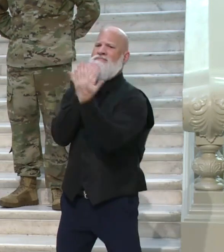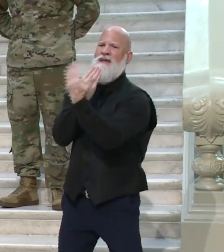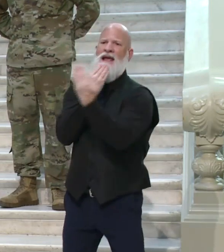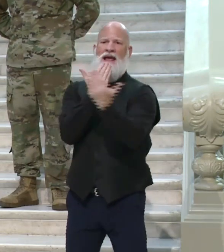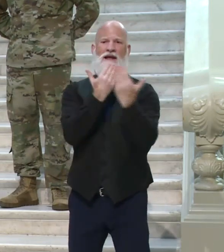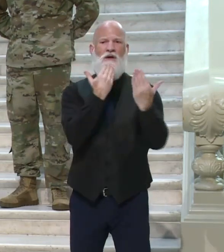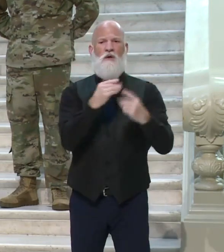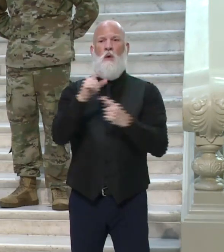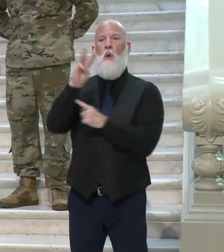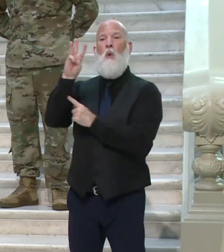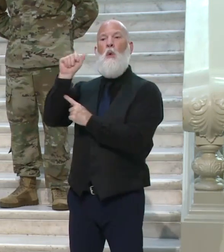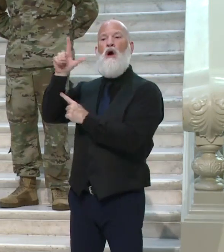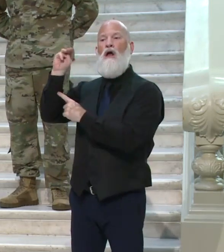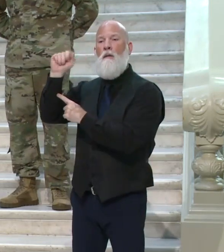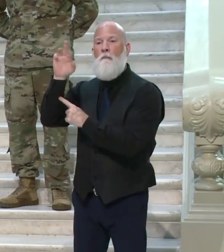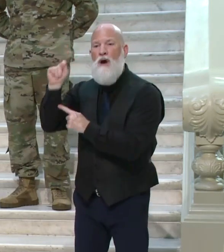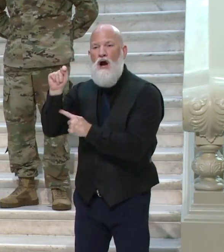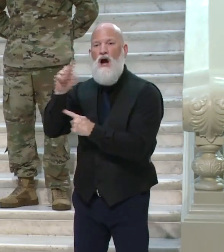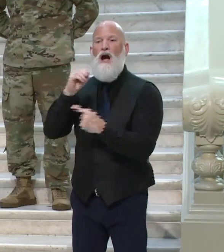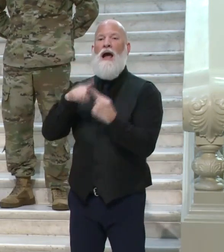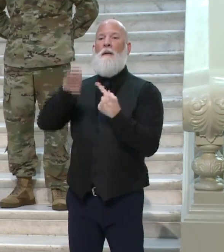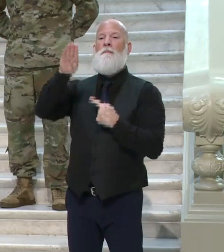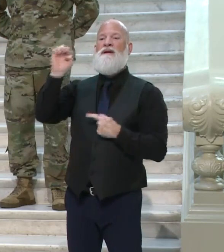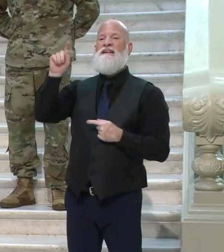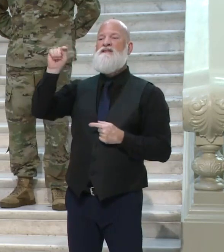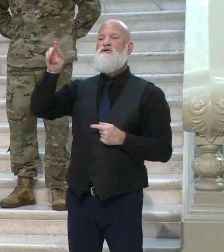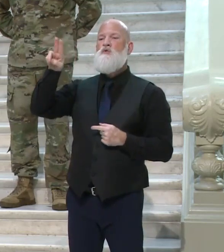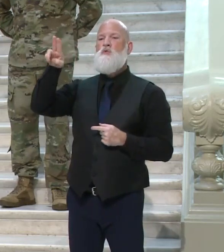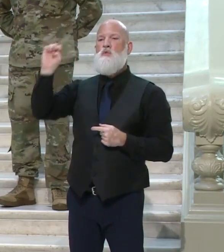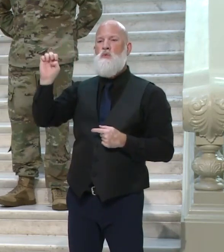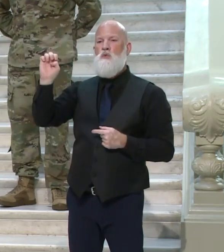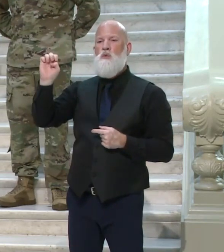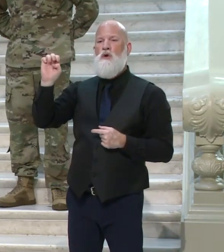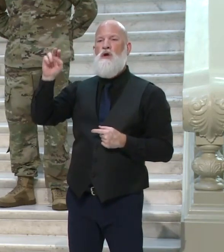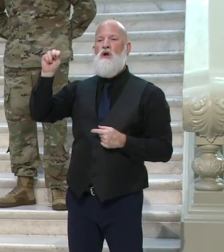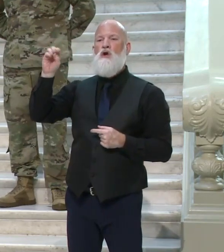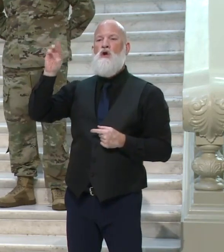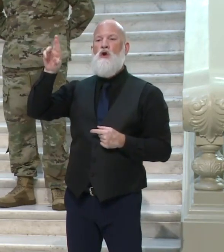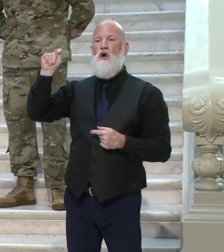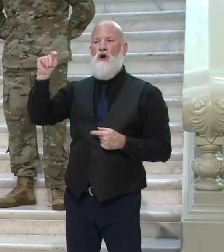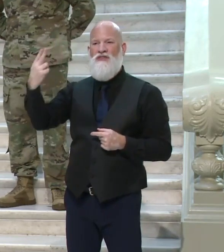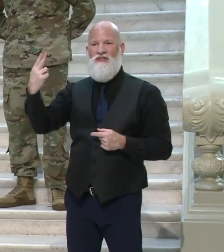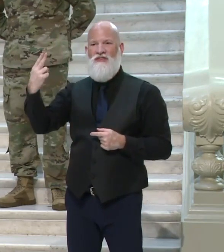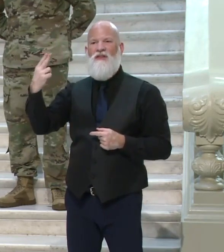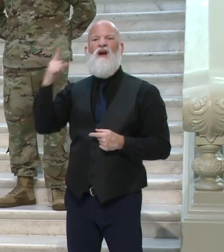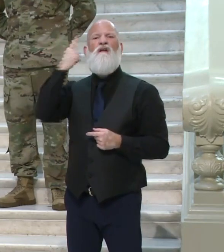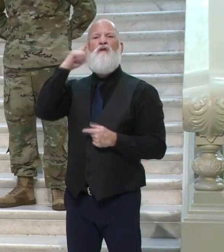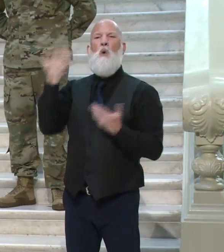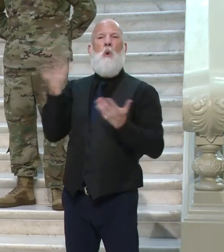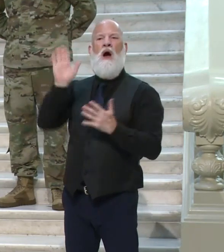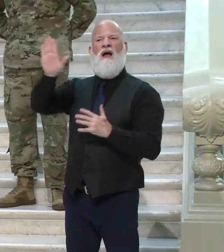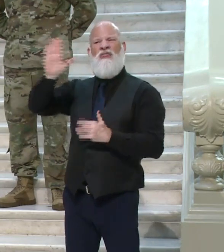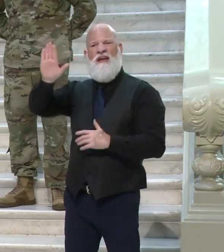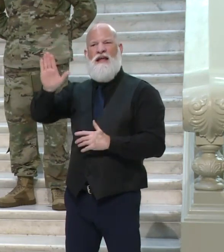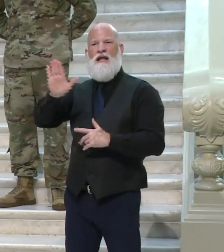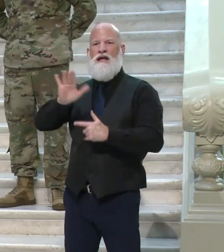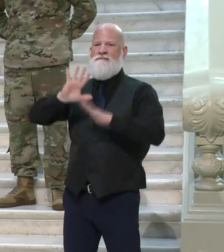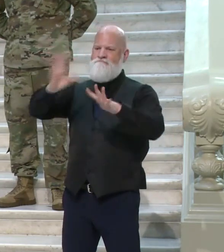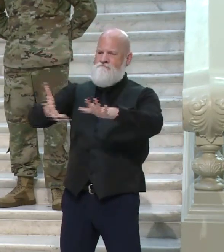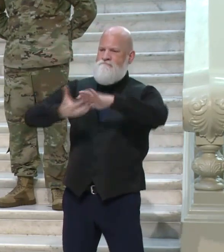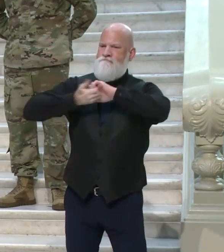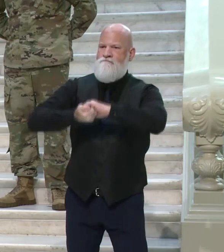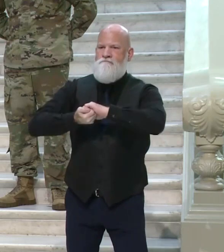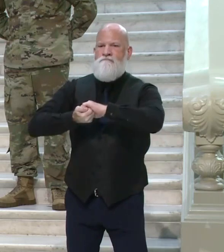leaders for their help to get this operation up and running. To prepare for patient surge, our hospitals have